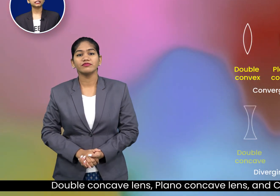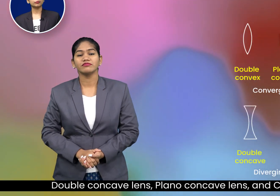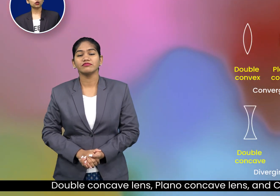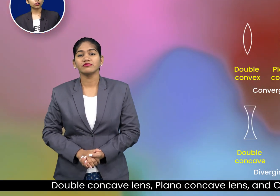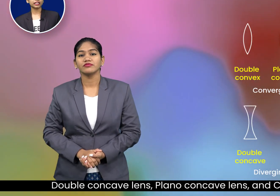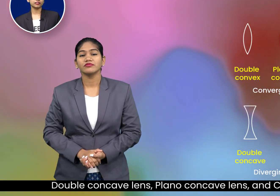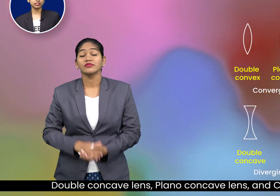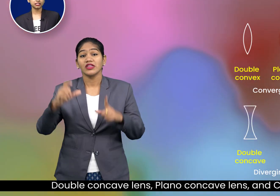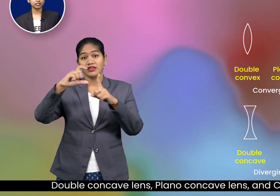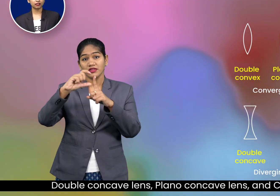double concave lens,